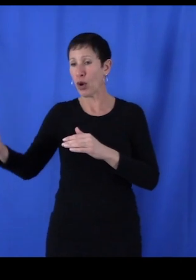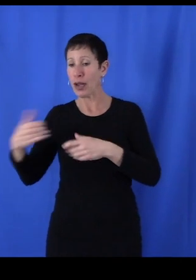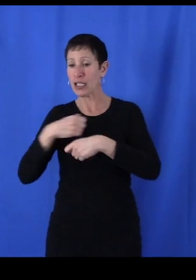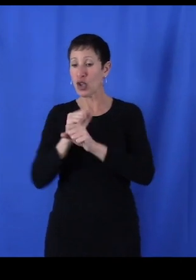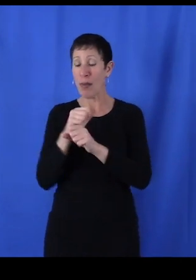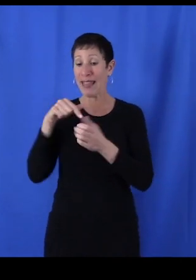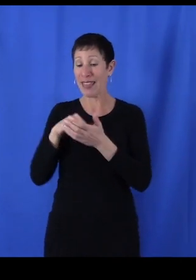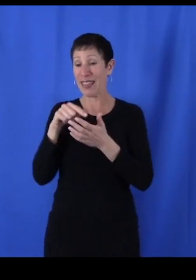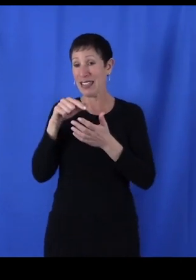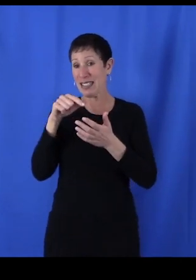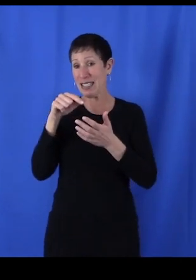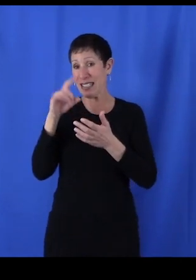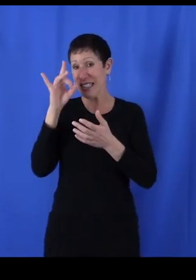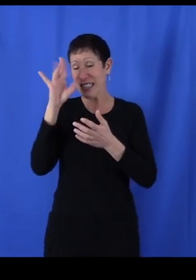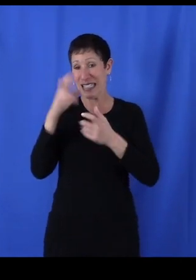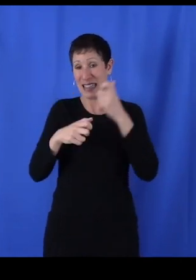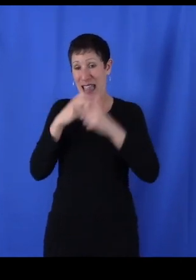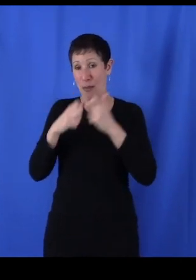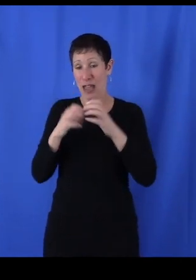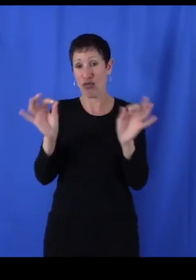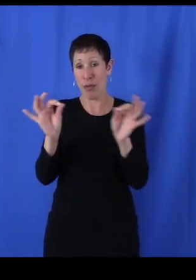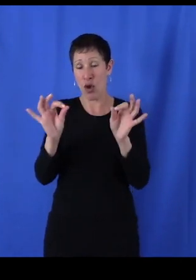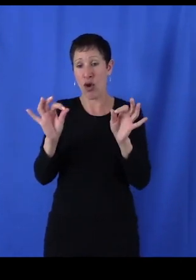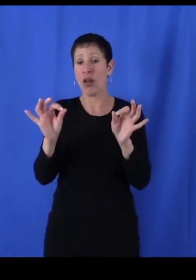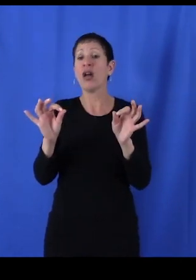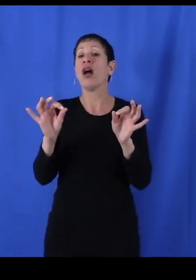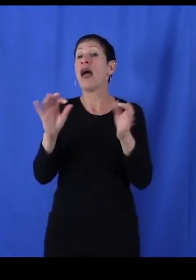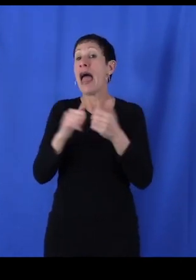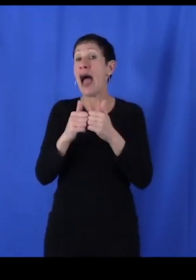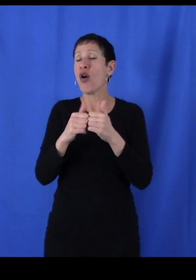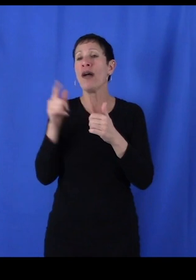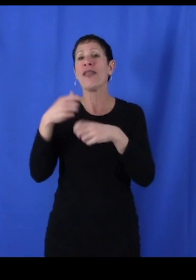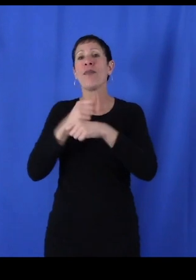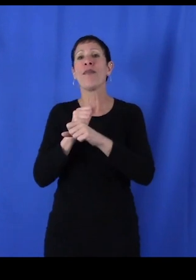ethical dilemma trivial by making your neighbor yourself.